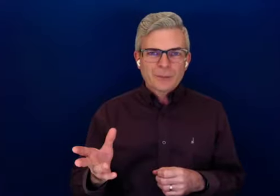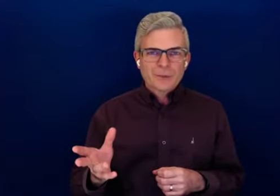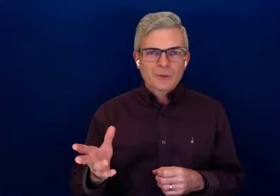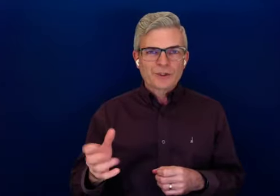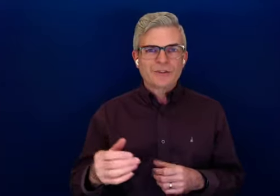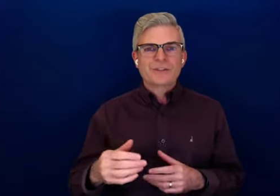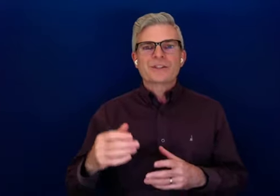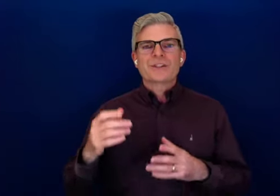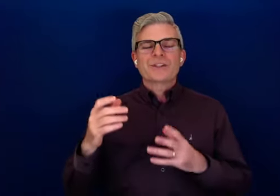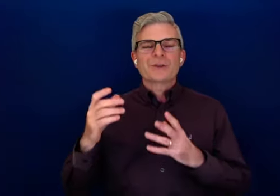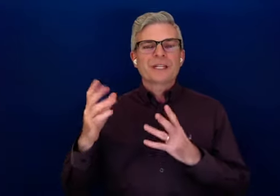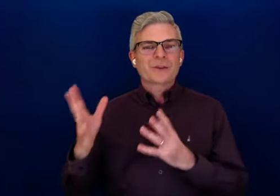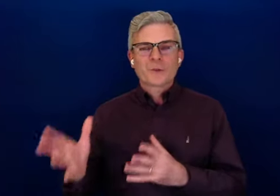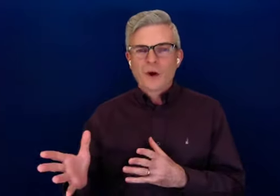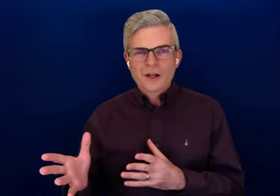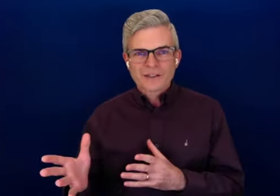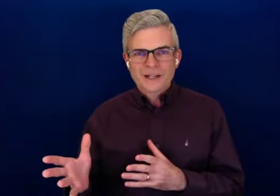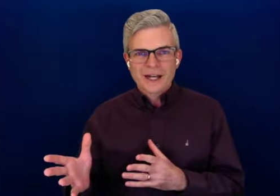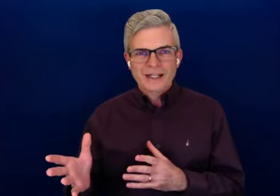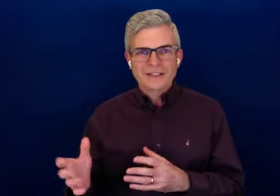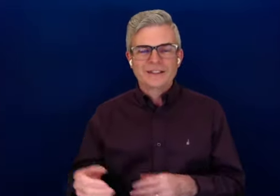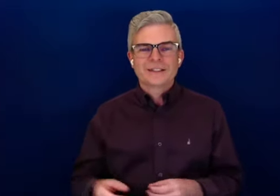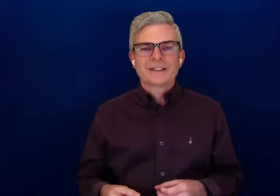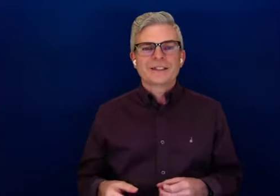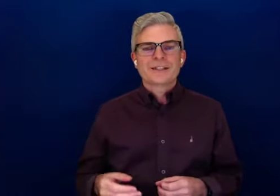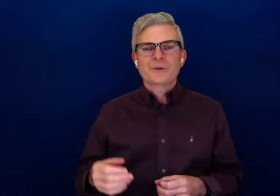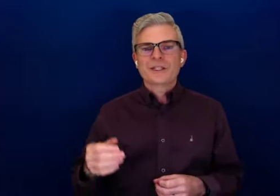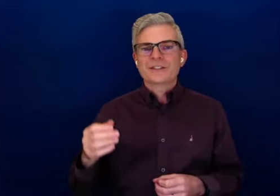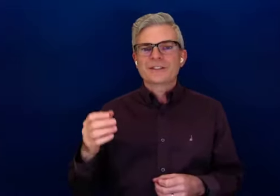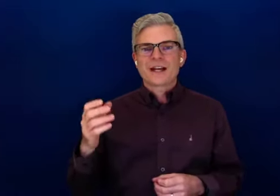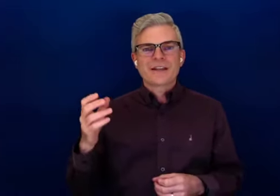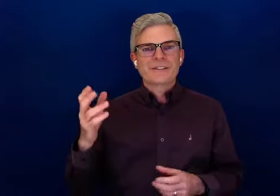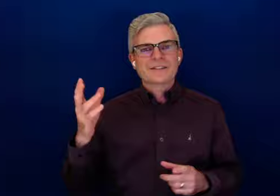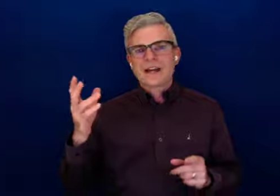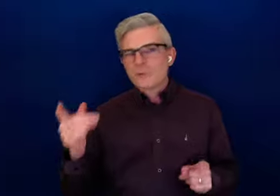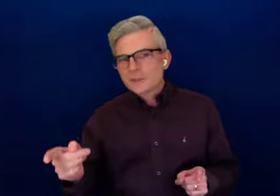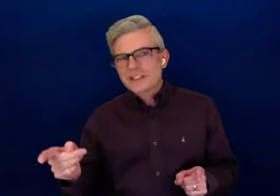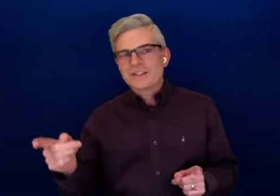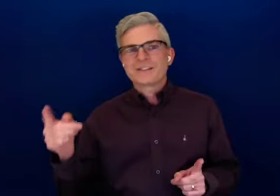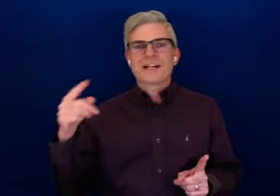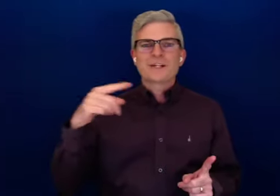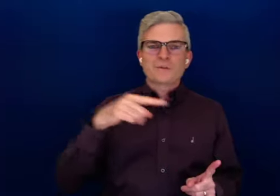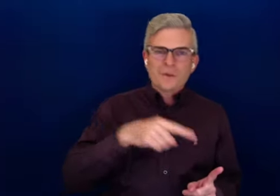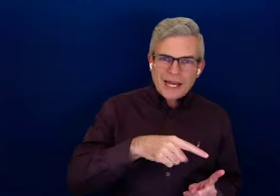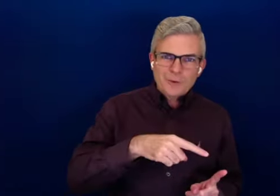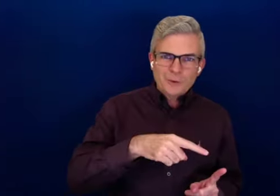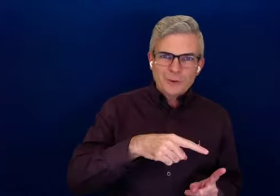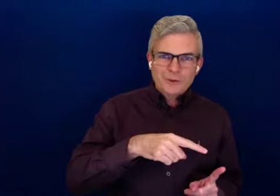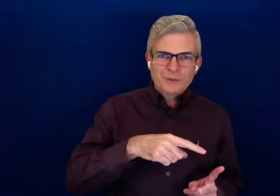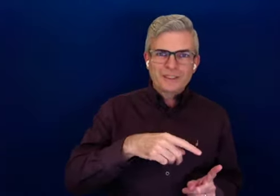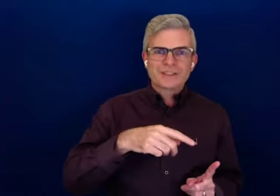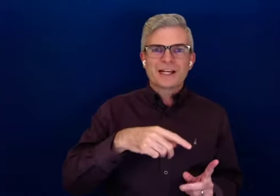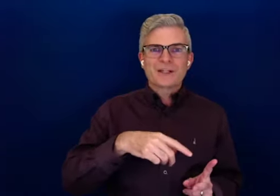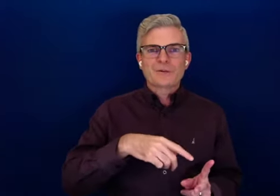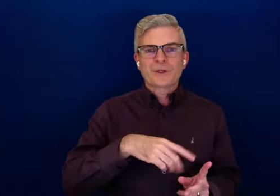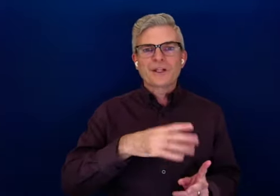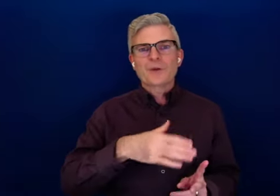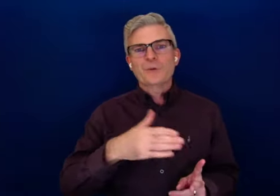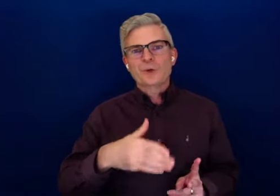up words, you get the wrong sign, you get a sign that's not really the sign for that word, but a sign for another word